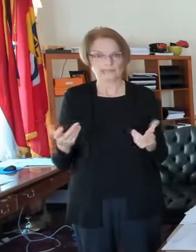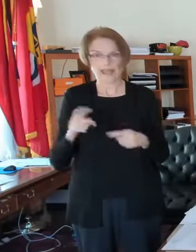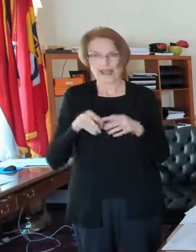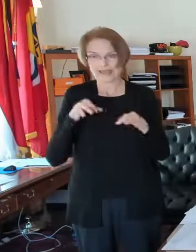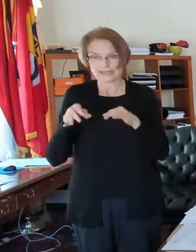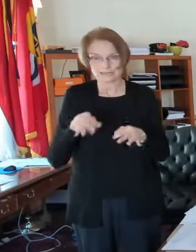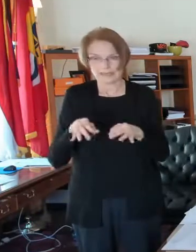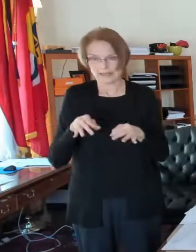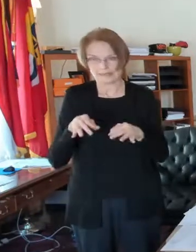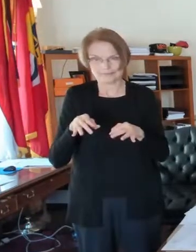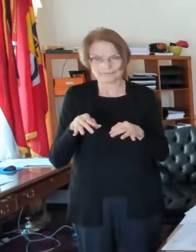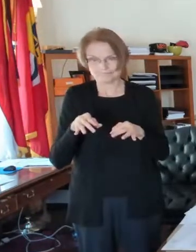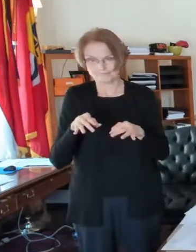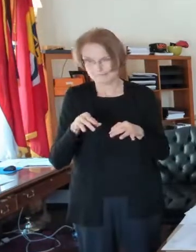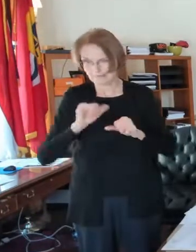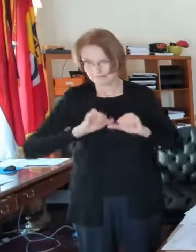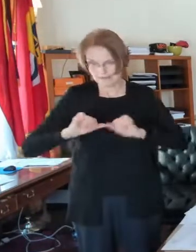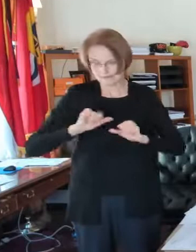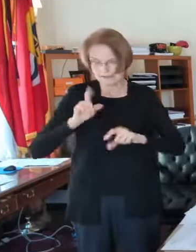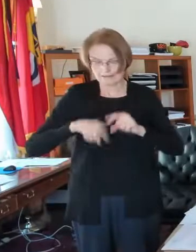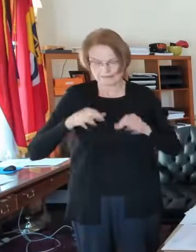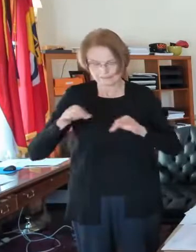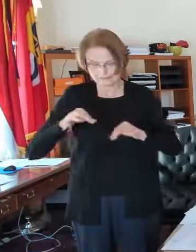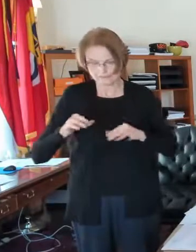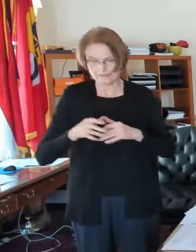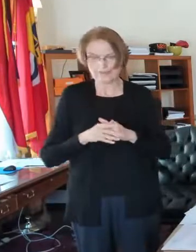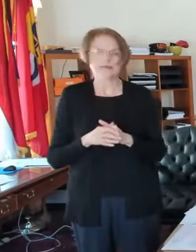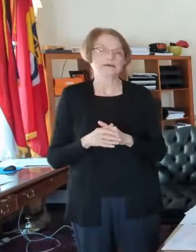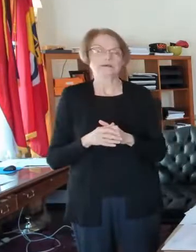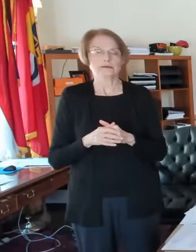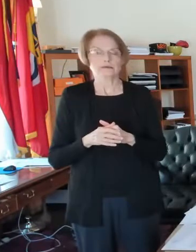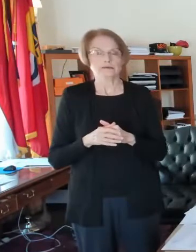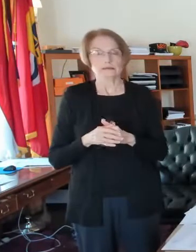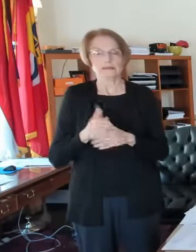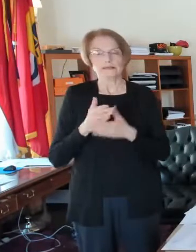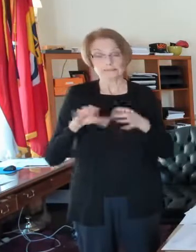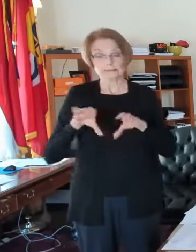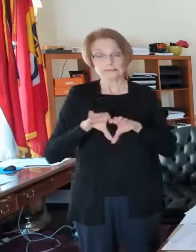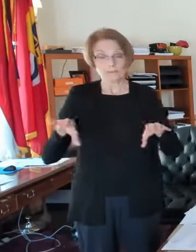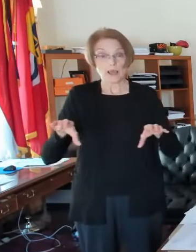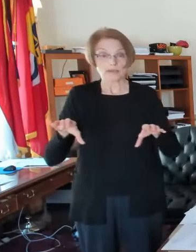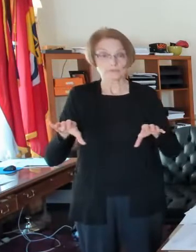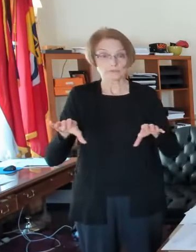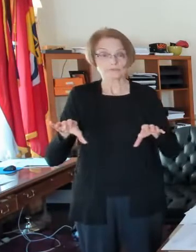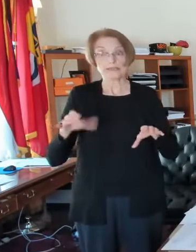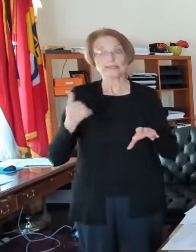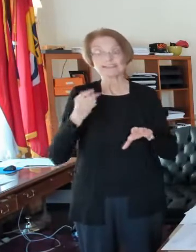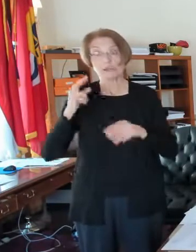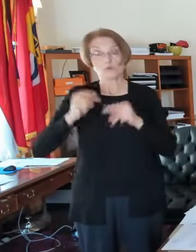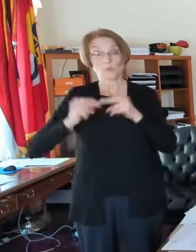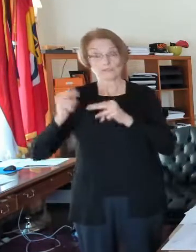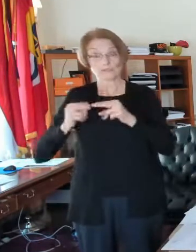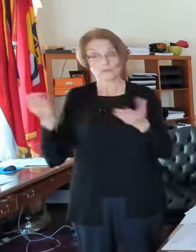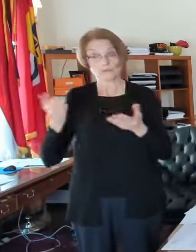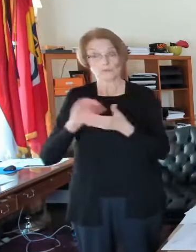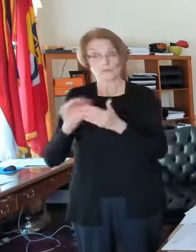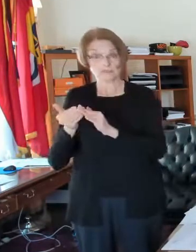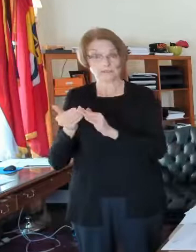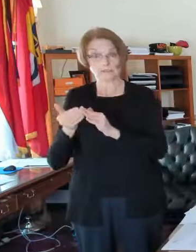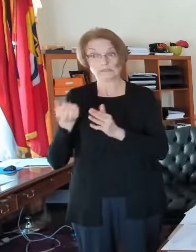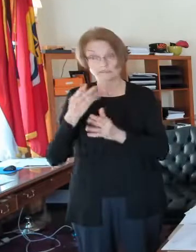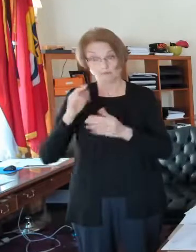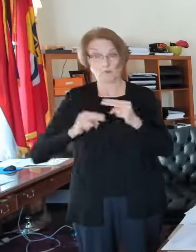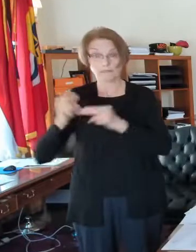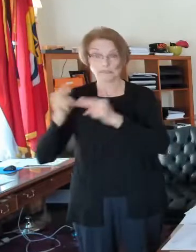explain the physics of that. But, if some pipes are frozen now, we've had a number of buildings in the city that have